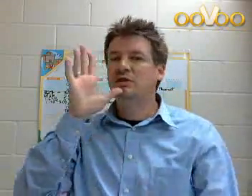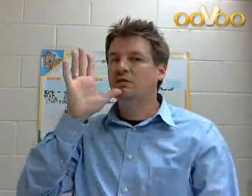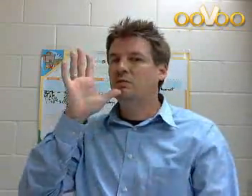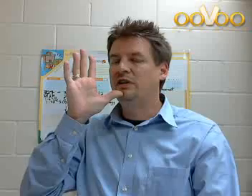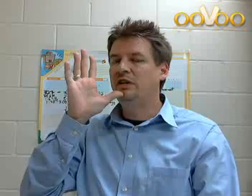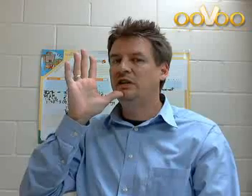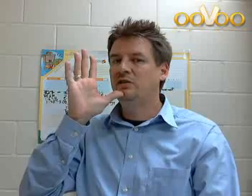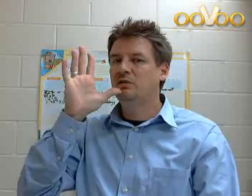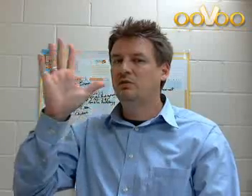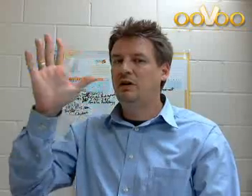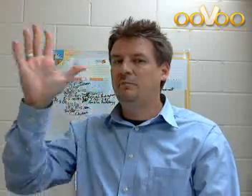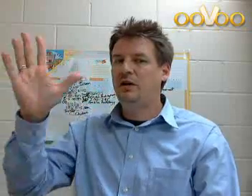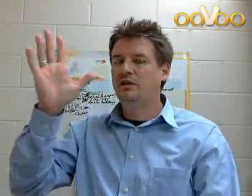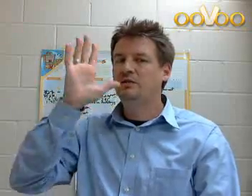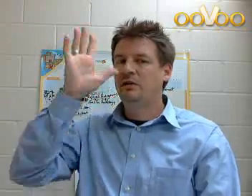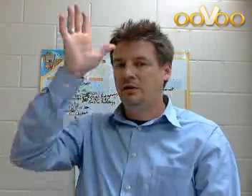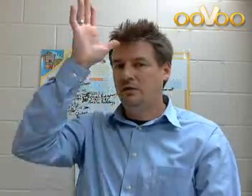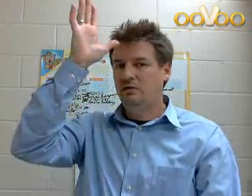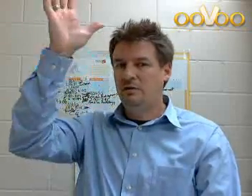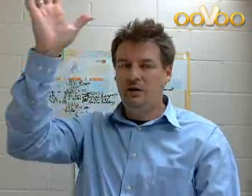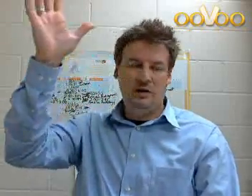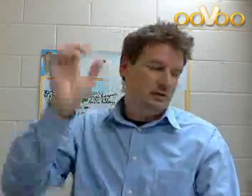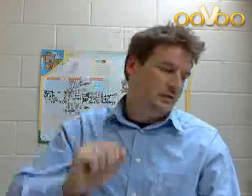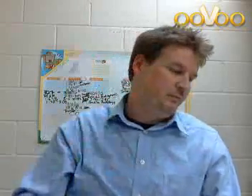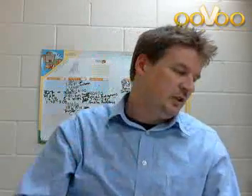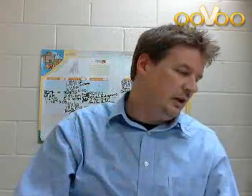with one hand, grandma, grandpa.